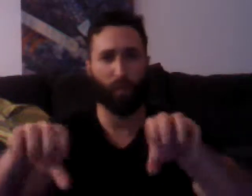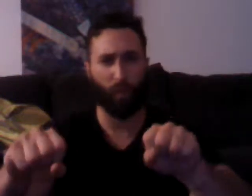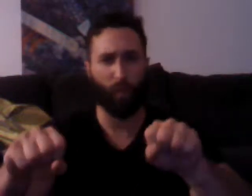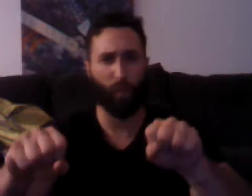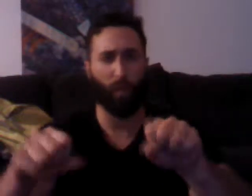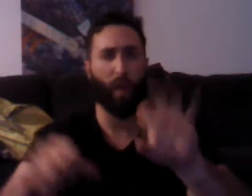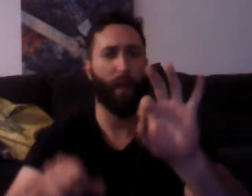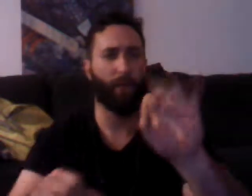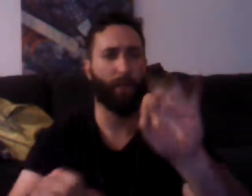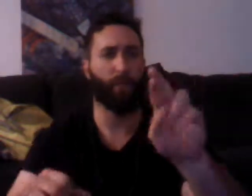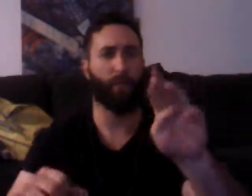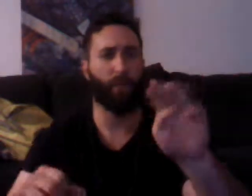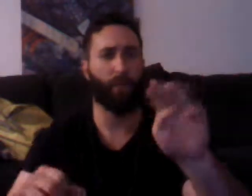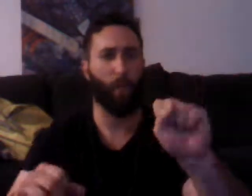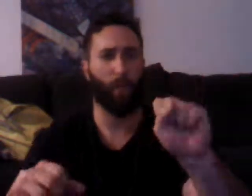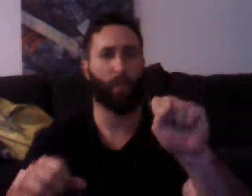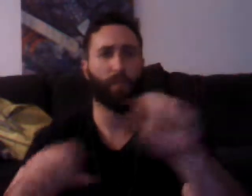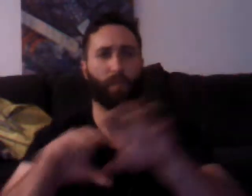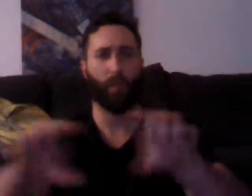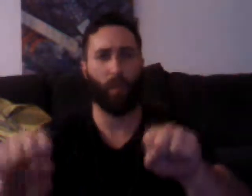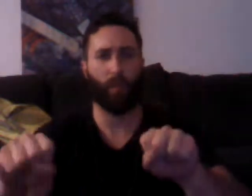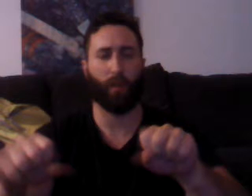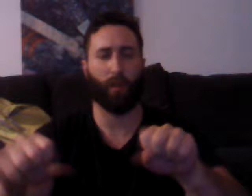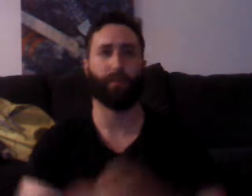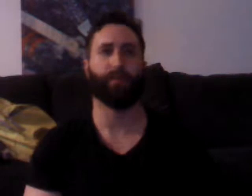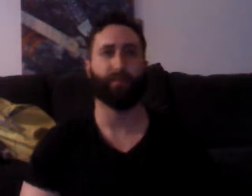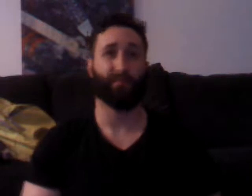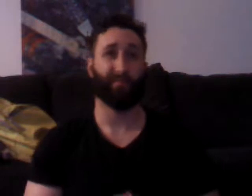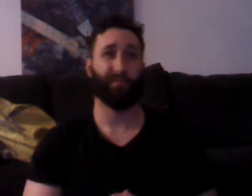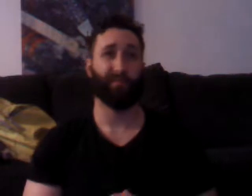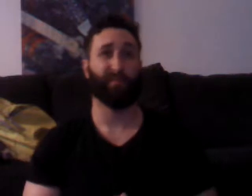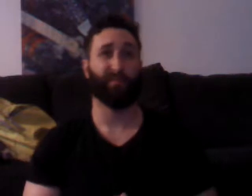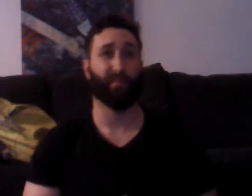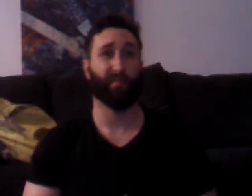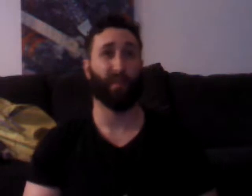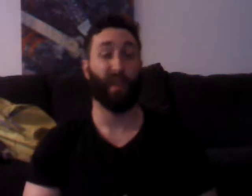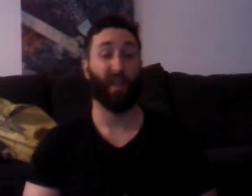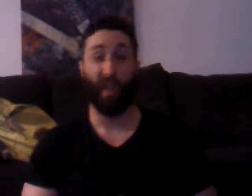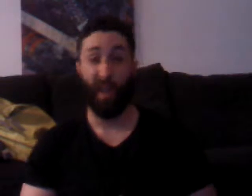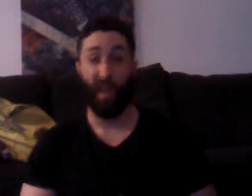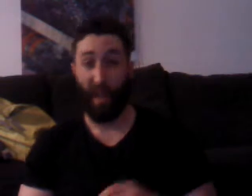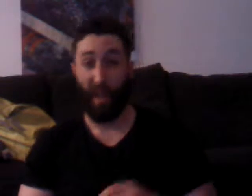just 35 seconds to make a chain of hot dogs that would span a soccer field twice.